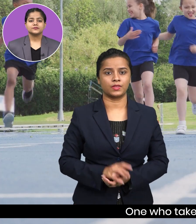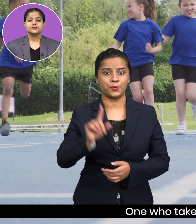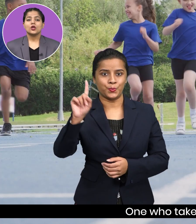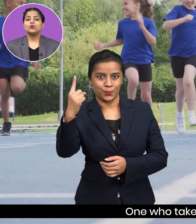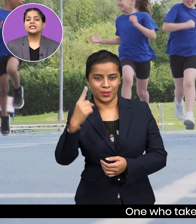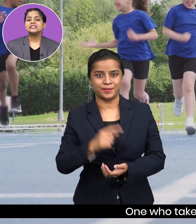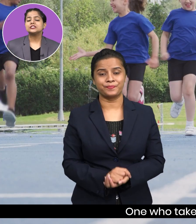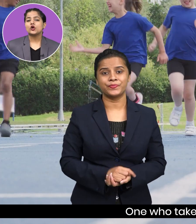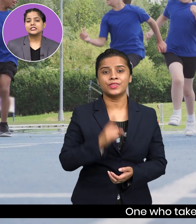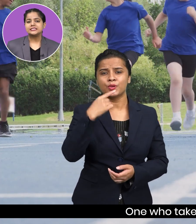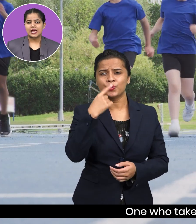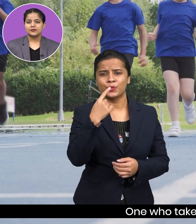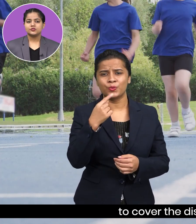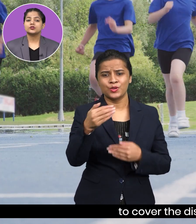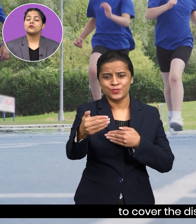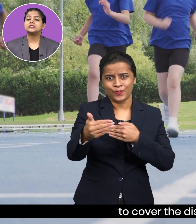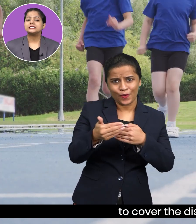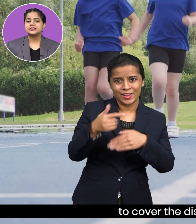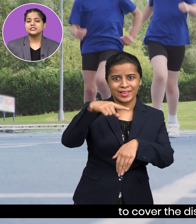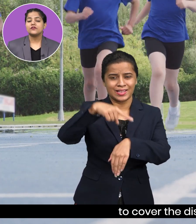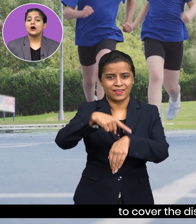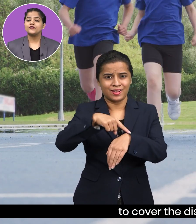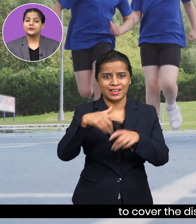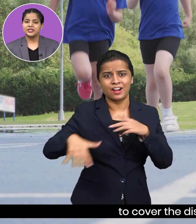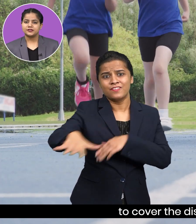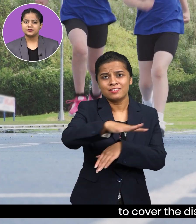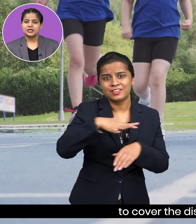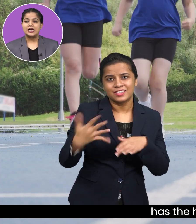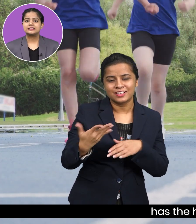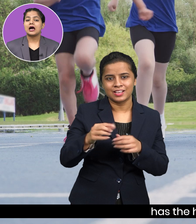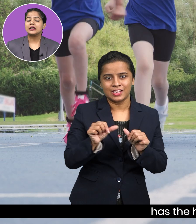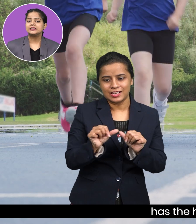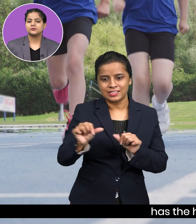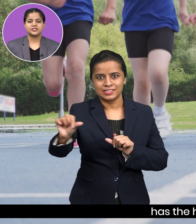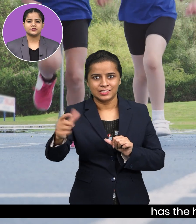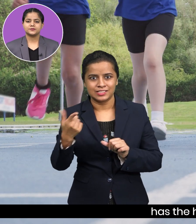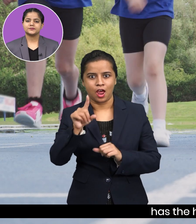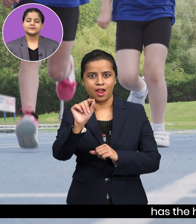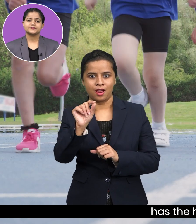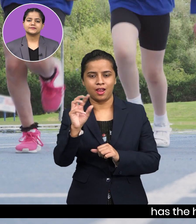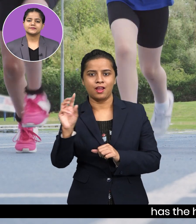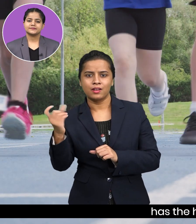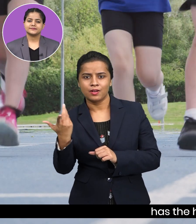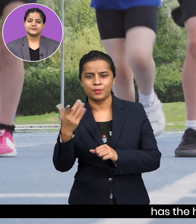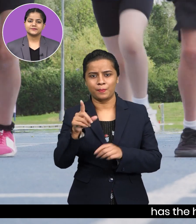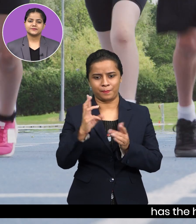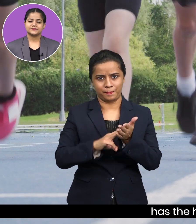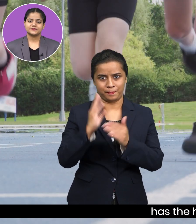One who takes the shortest time to cover the distance of 100 meters has the highest speed.